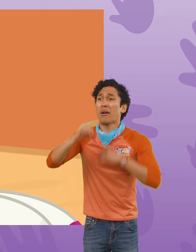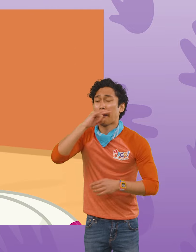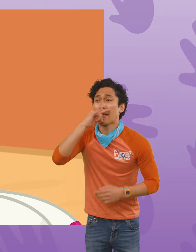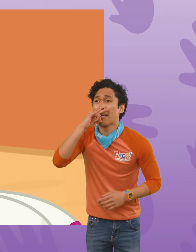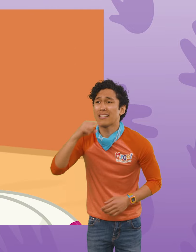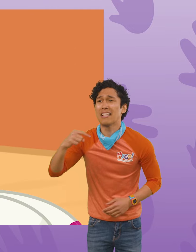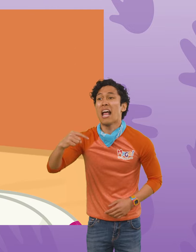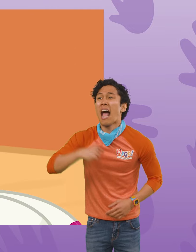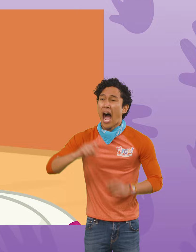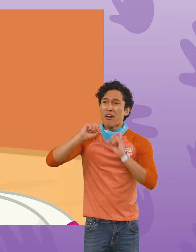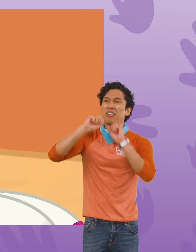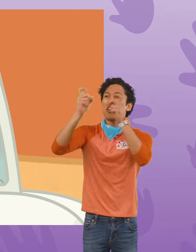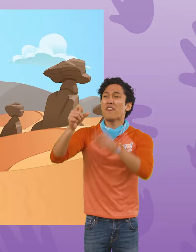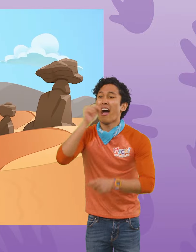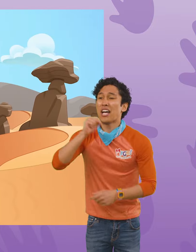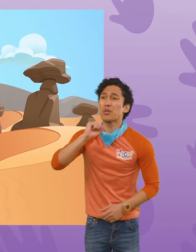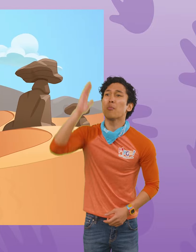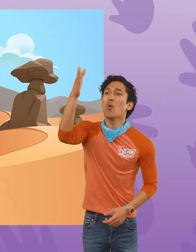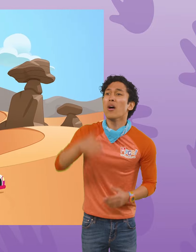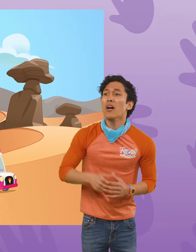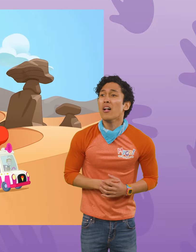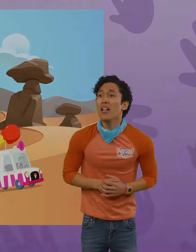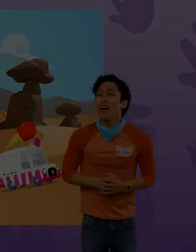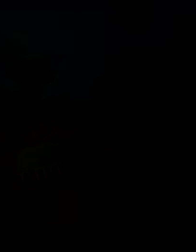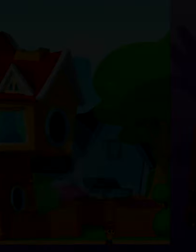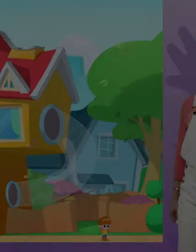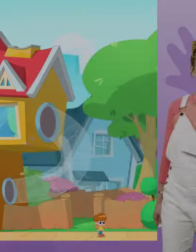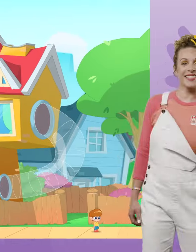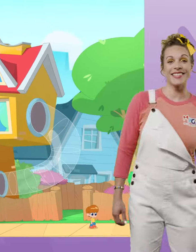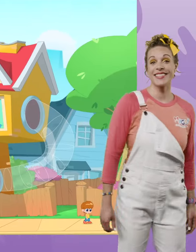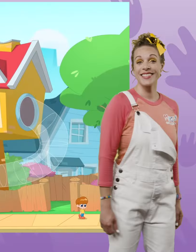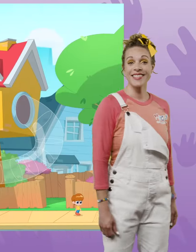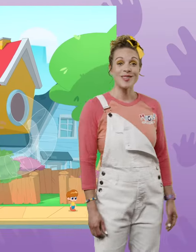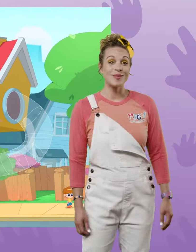worry, kids. I'll get to yo-yo ice cream.